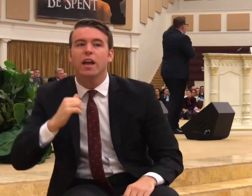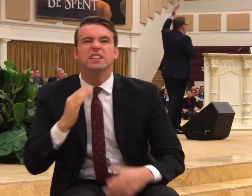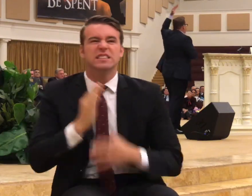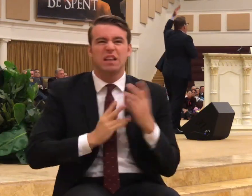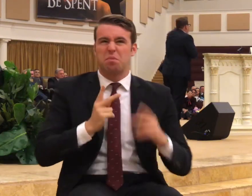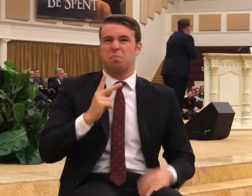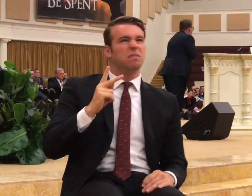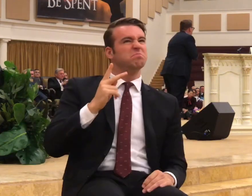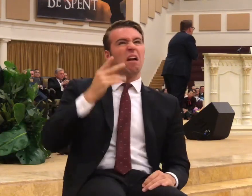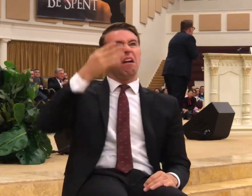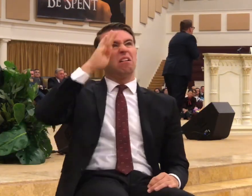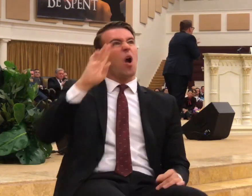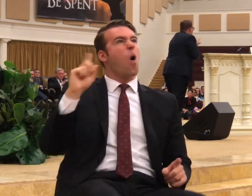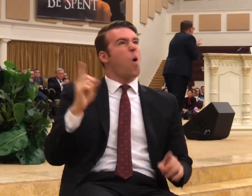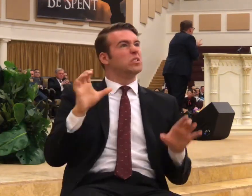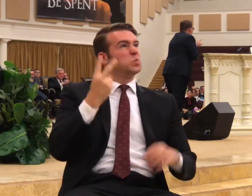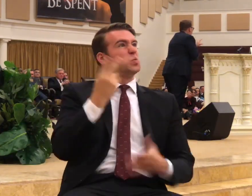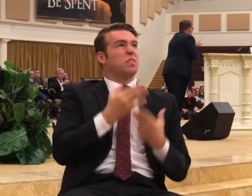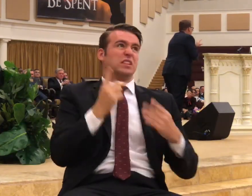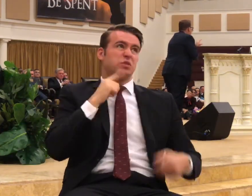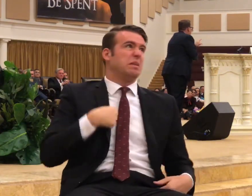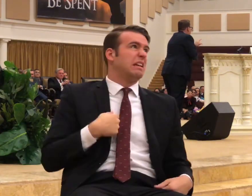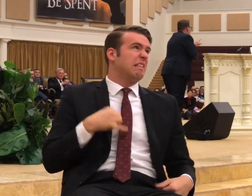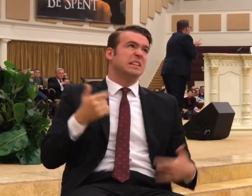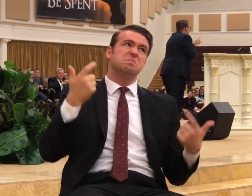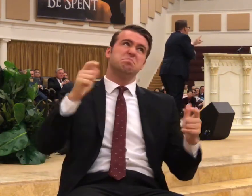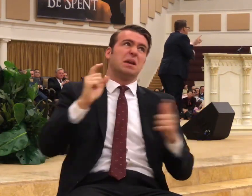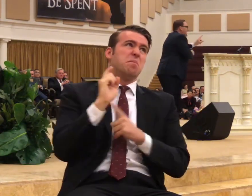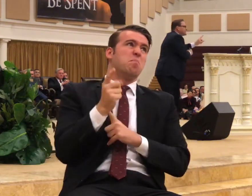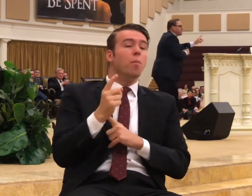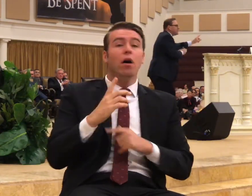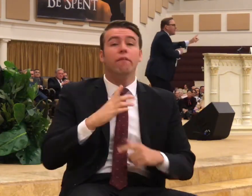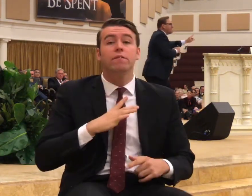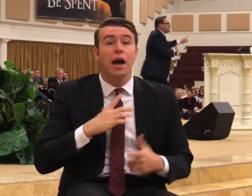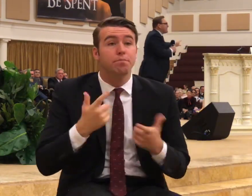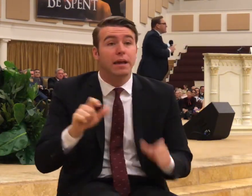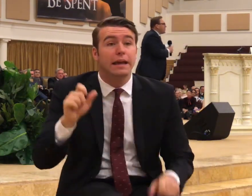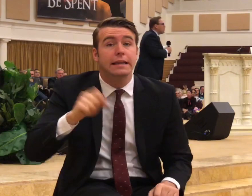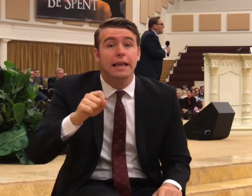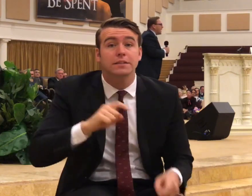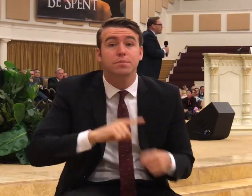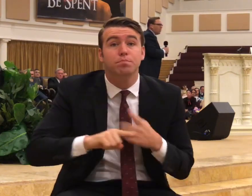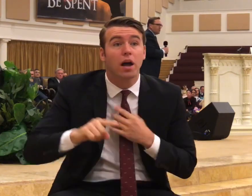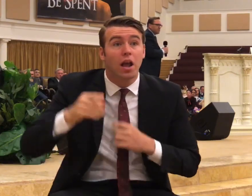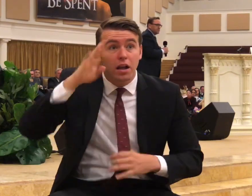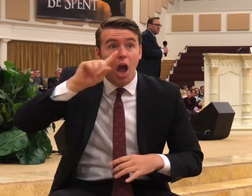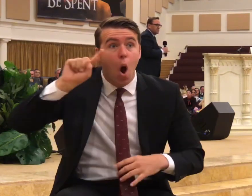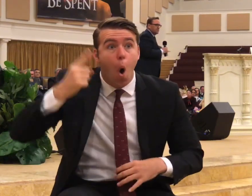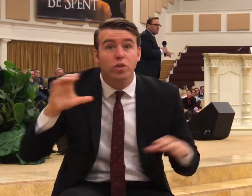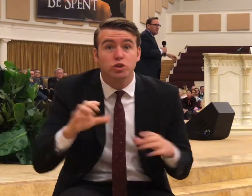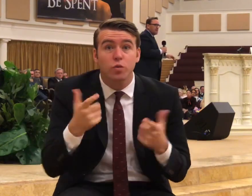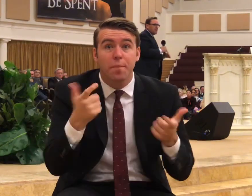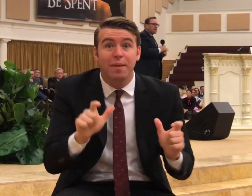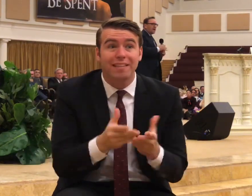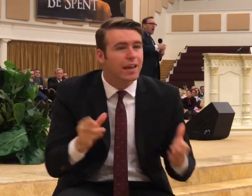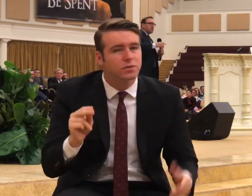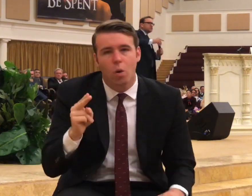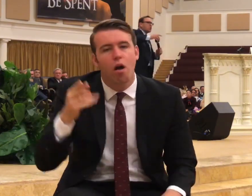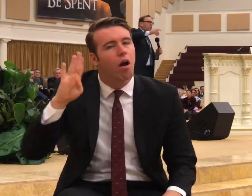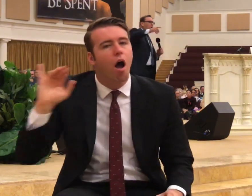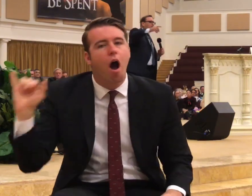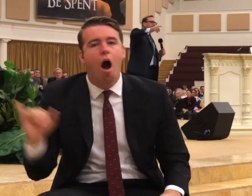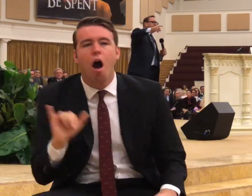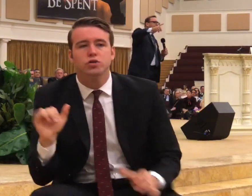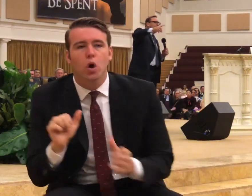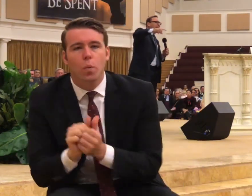two or three big chirological moments. They're big. But understand something. That's not the only way God works. God